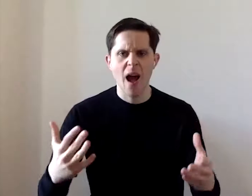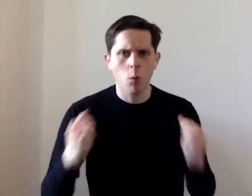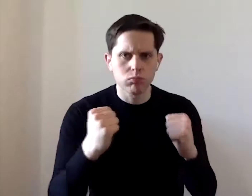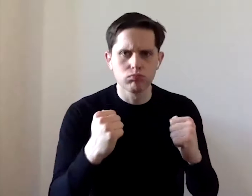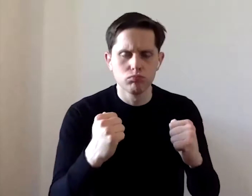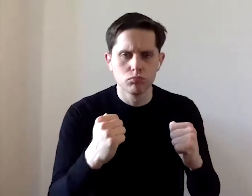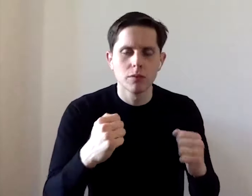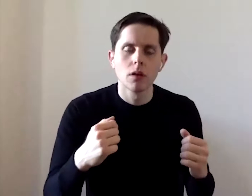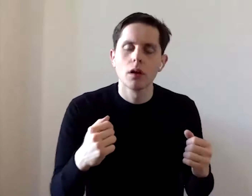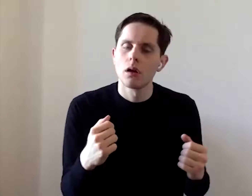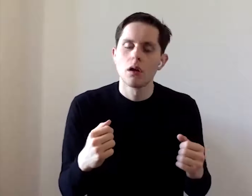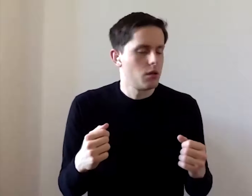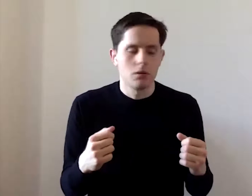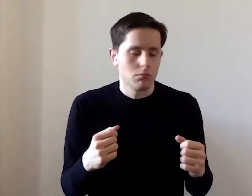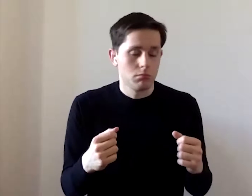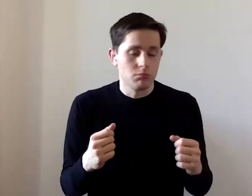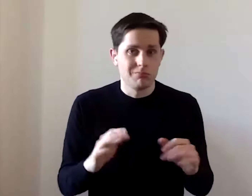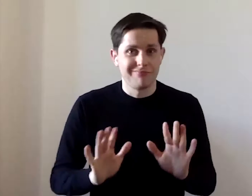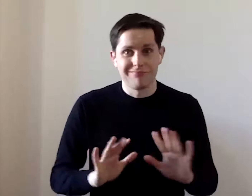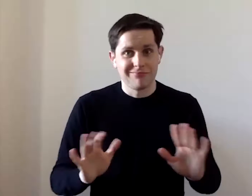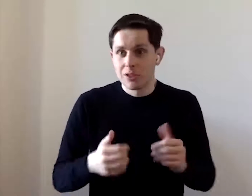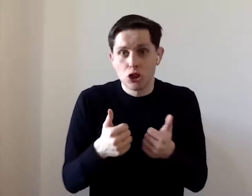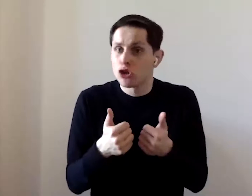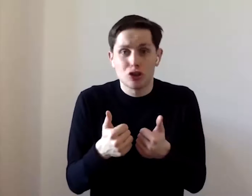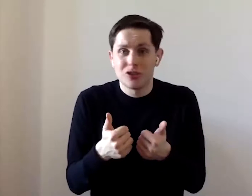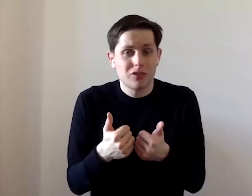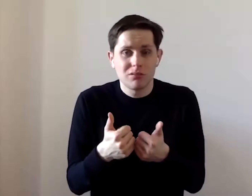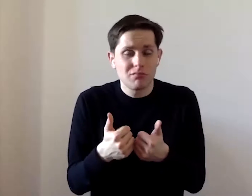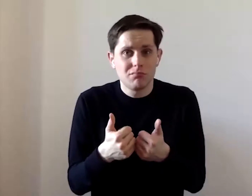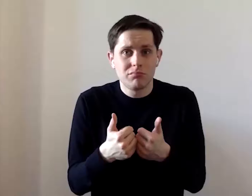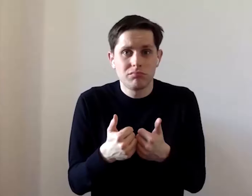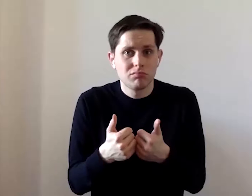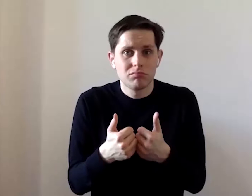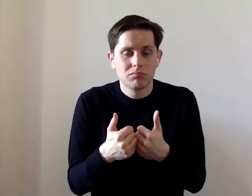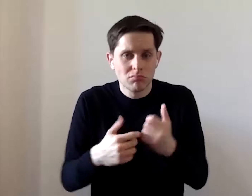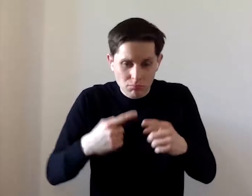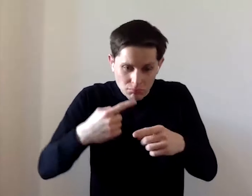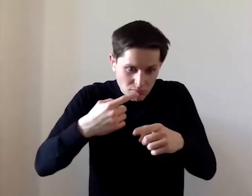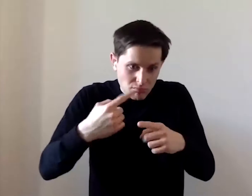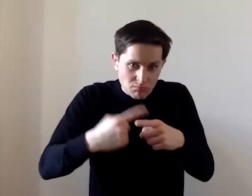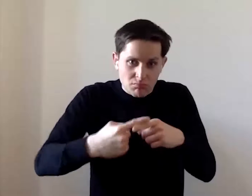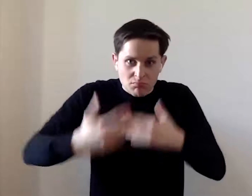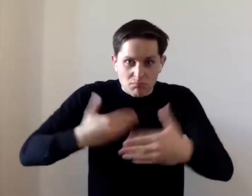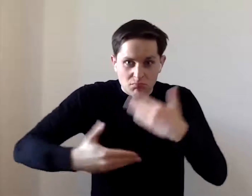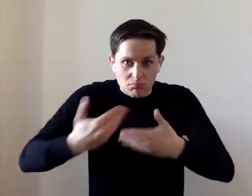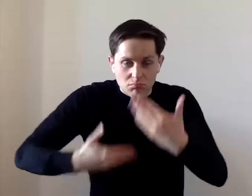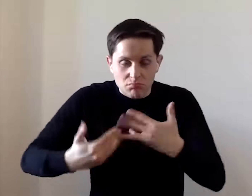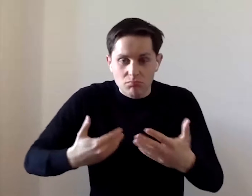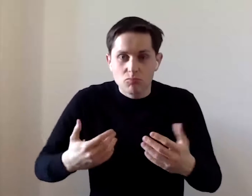the youngest architect. They want to qualify as soon as possible. And I think that whole narrative is so